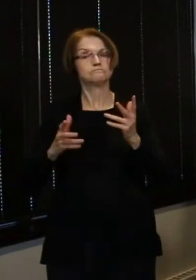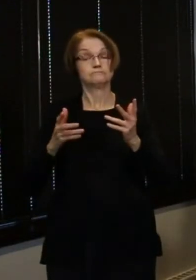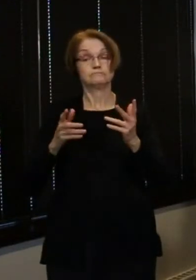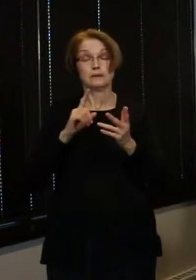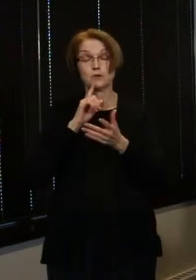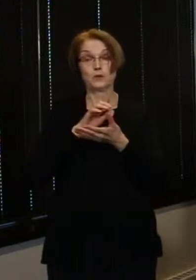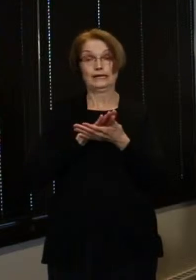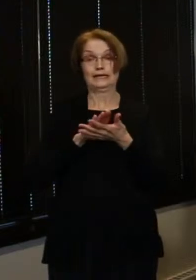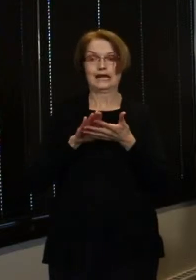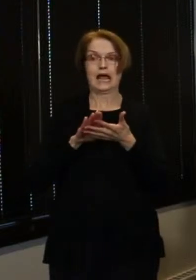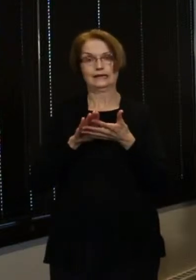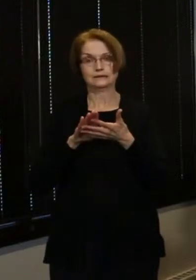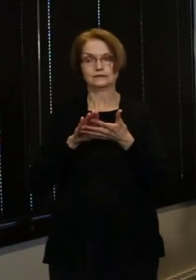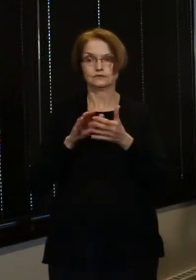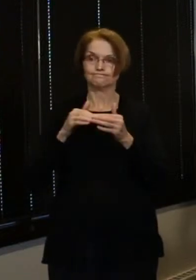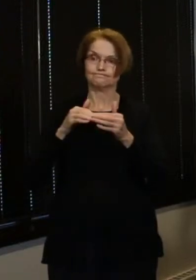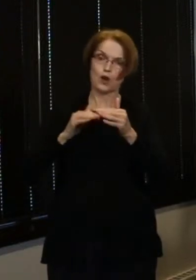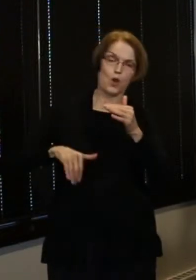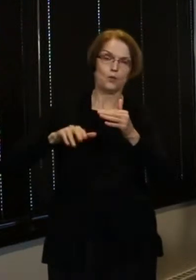nice to see us break that